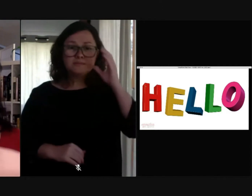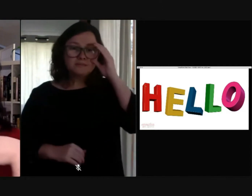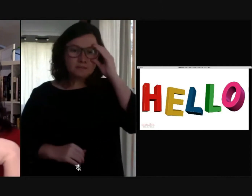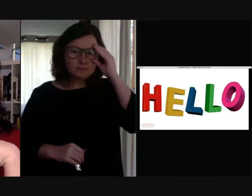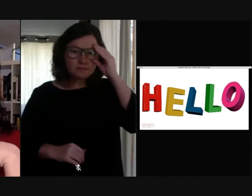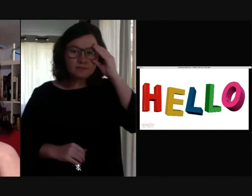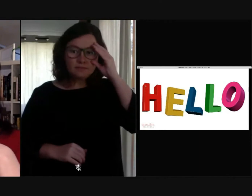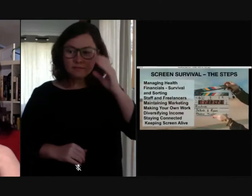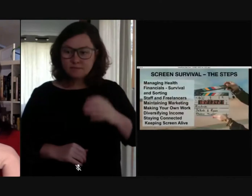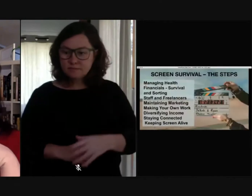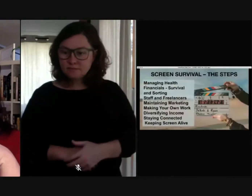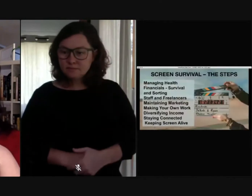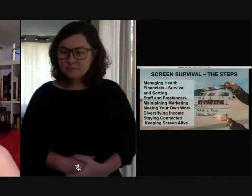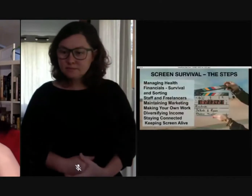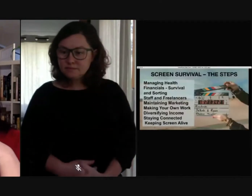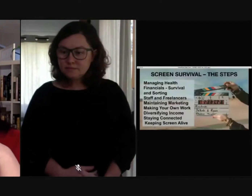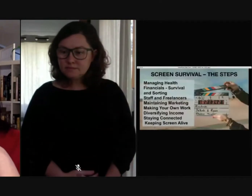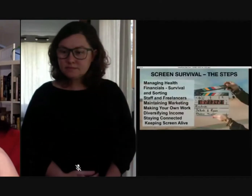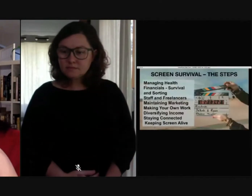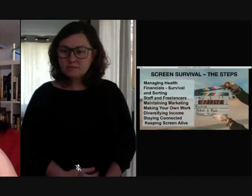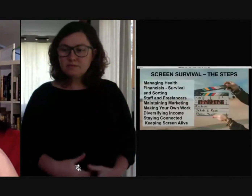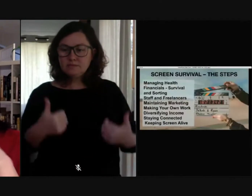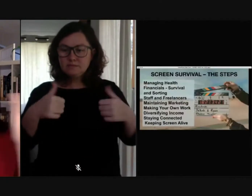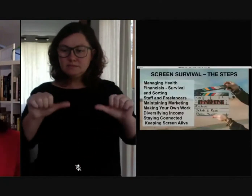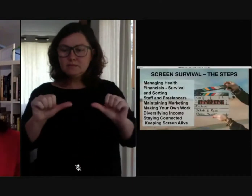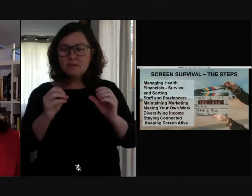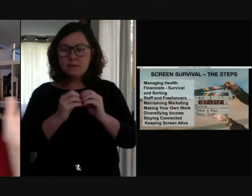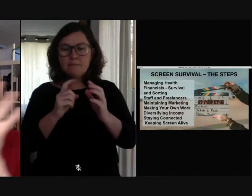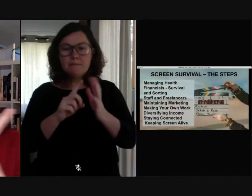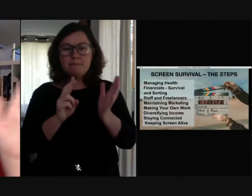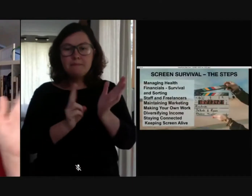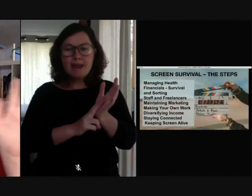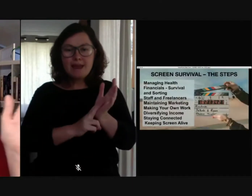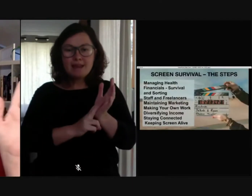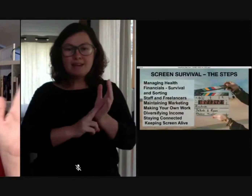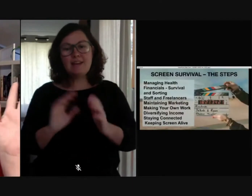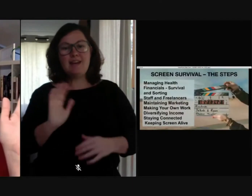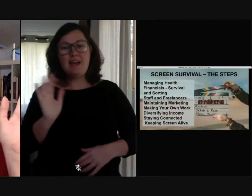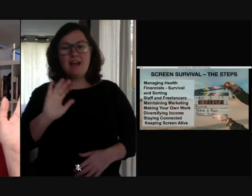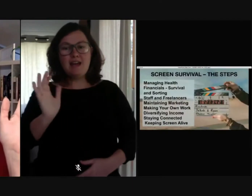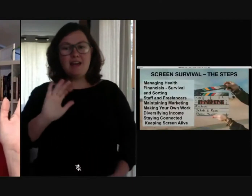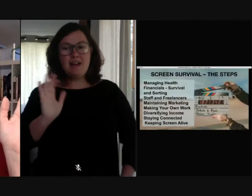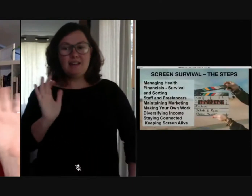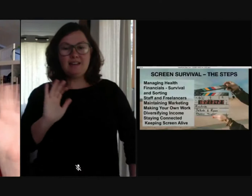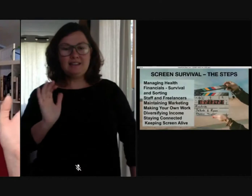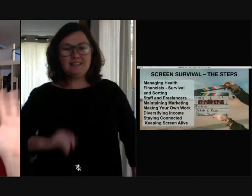All right, while I'm waiting, oh, Ben, hi.